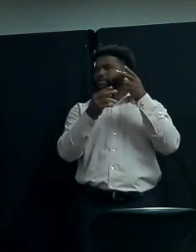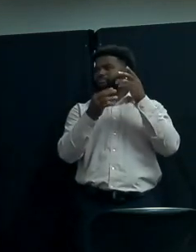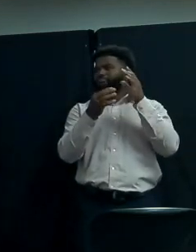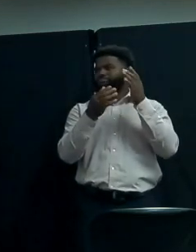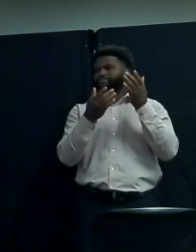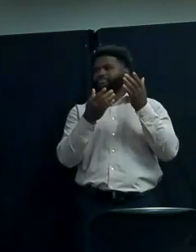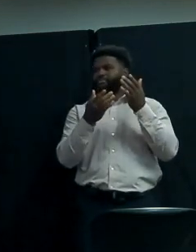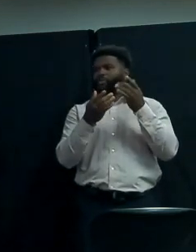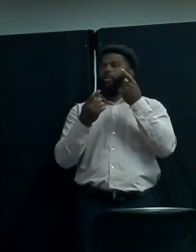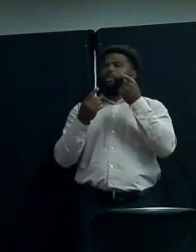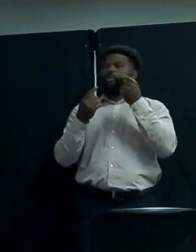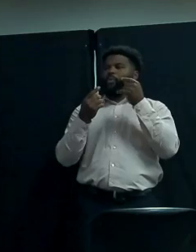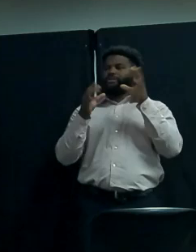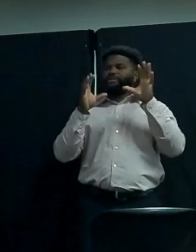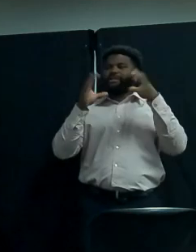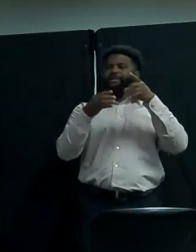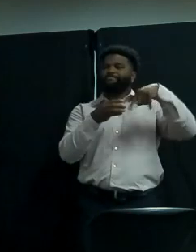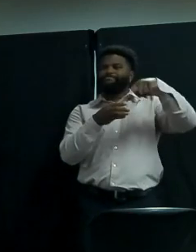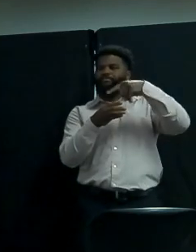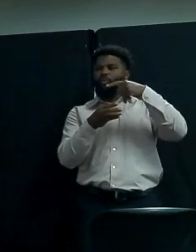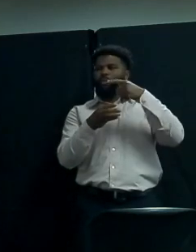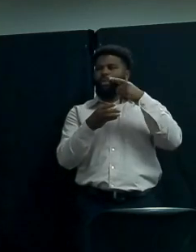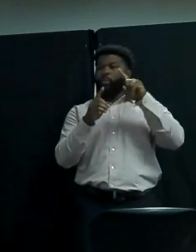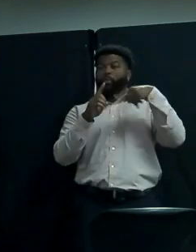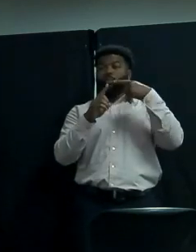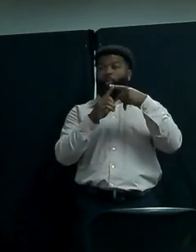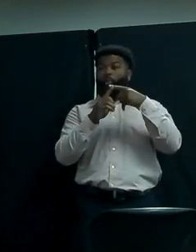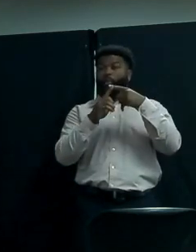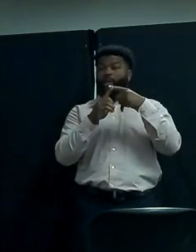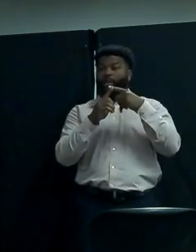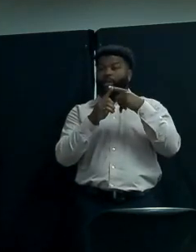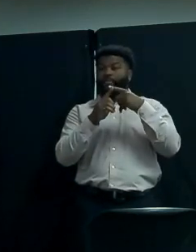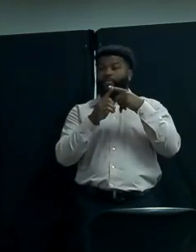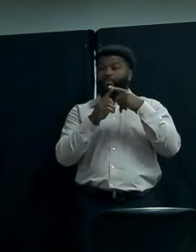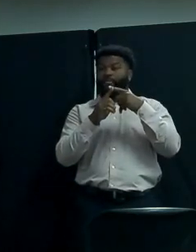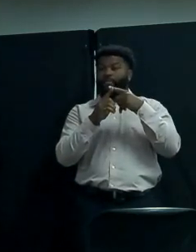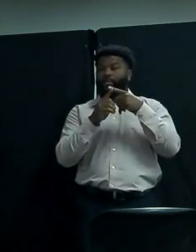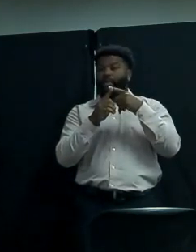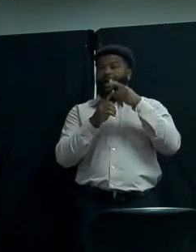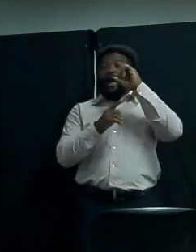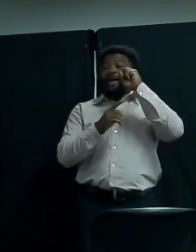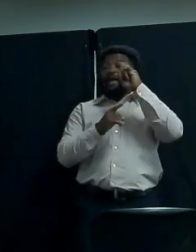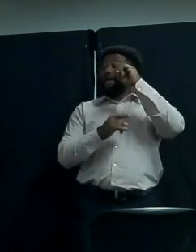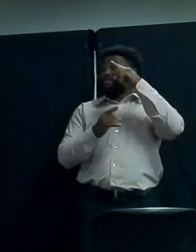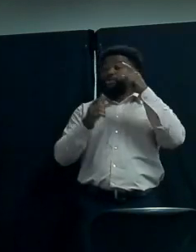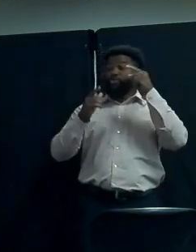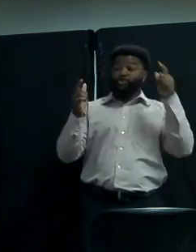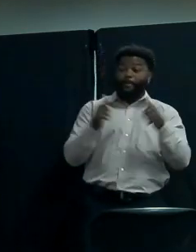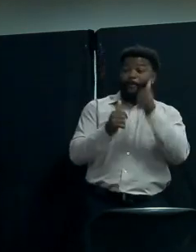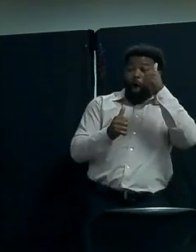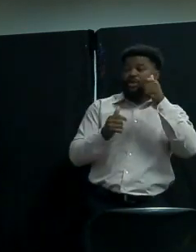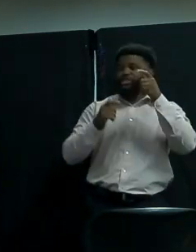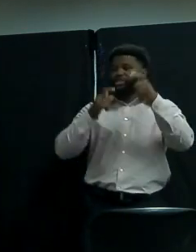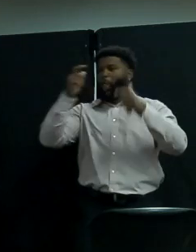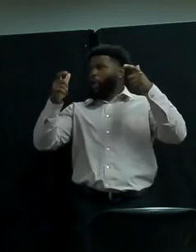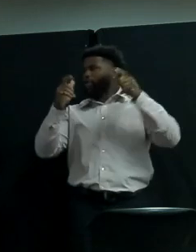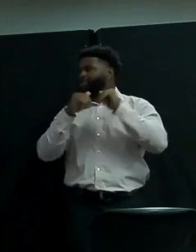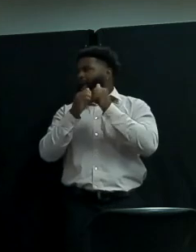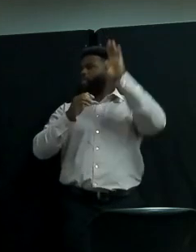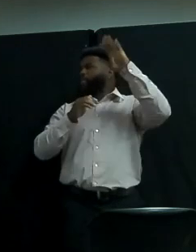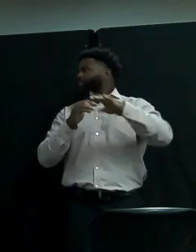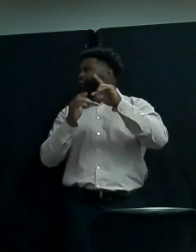the cohort was at its smallest and largest as it moved through